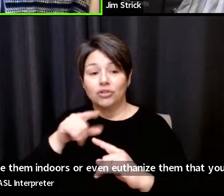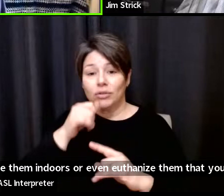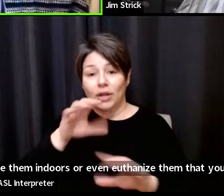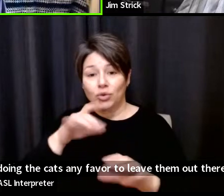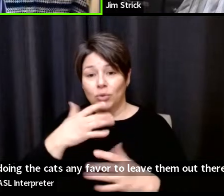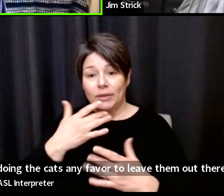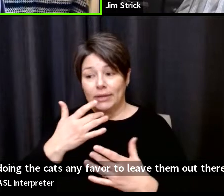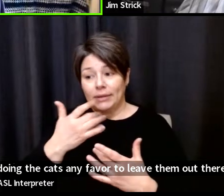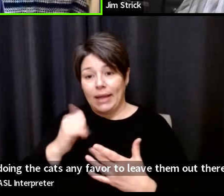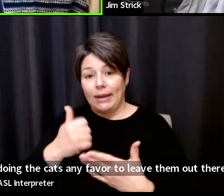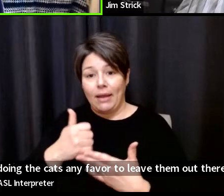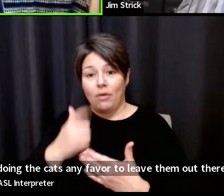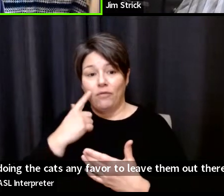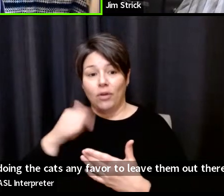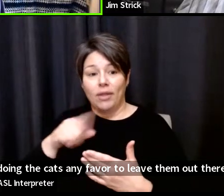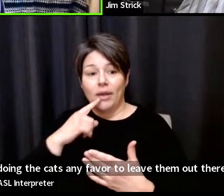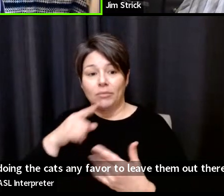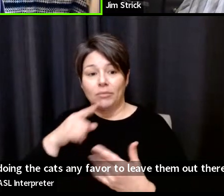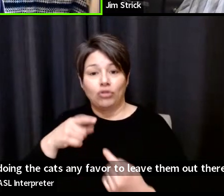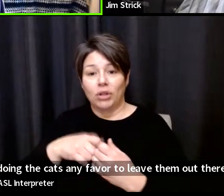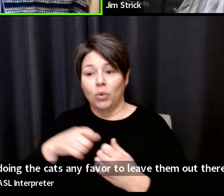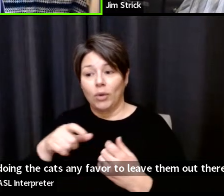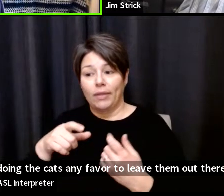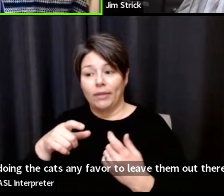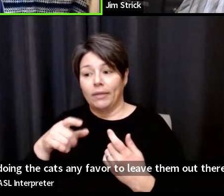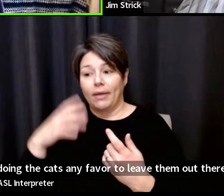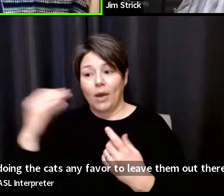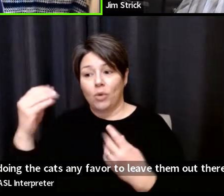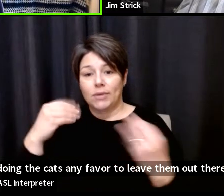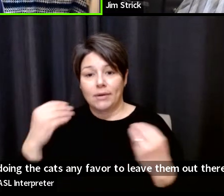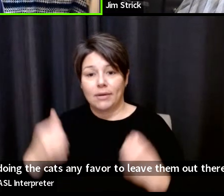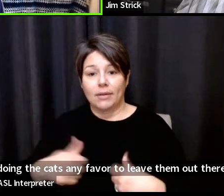there struggling with the elements.